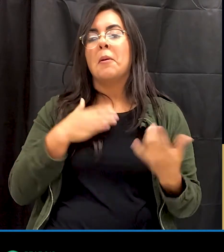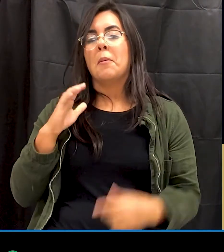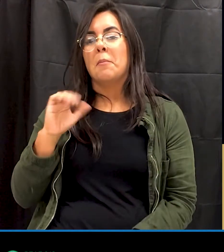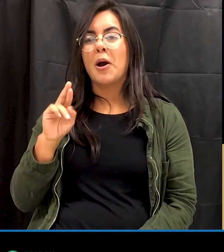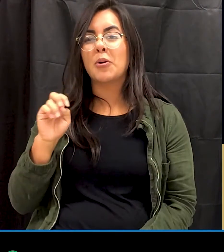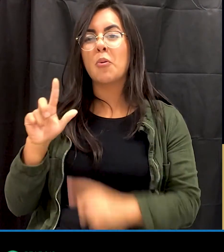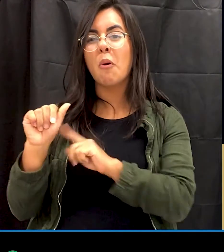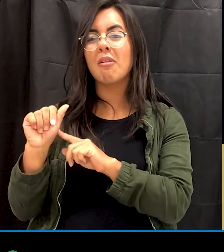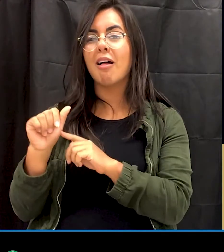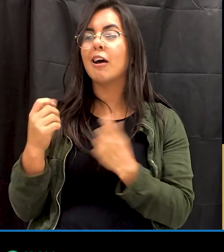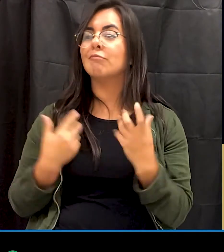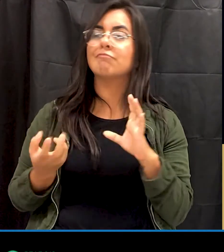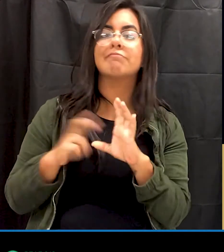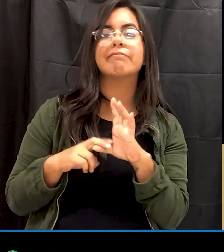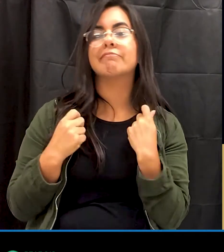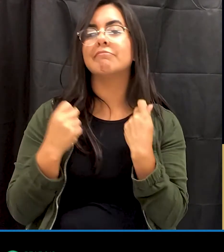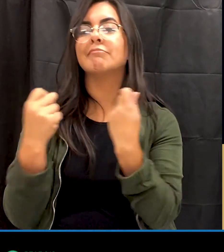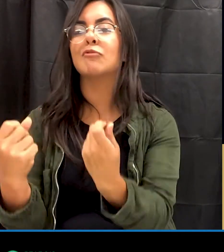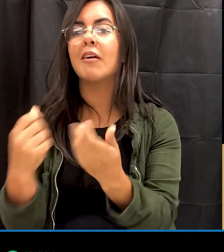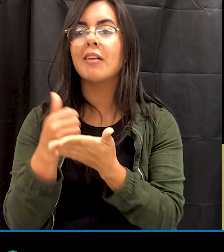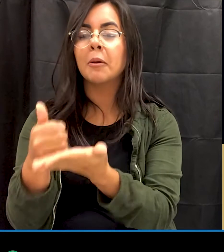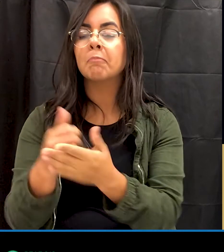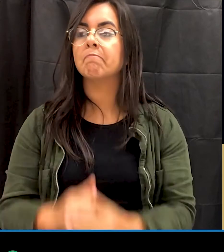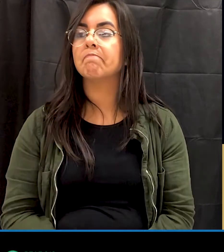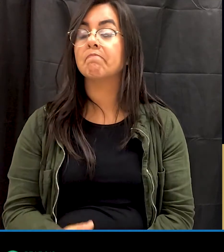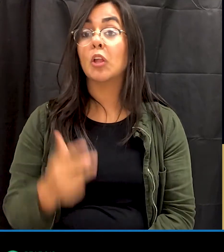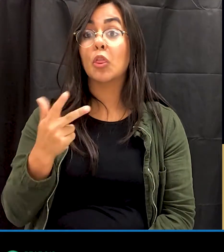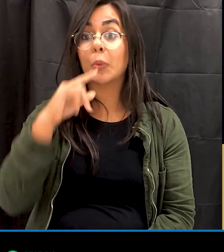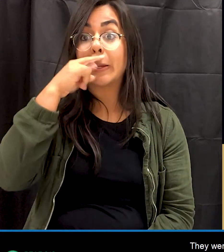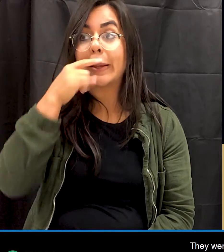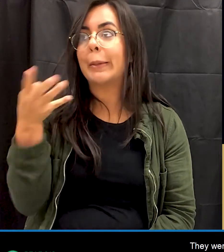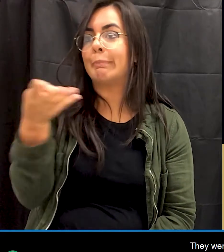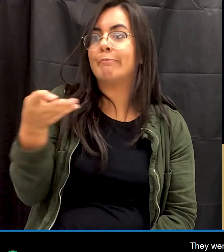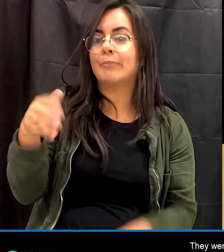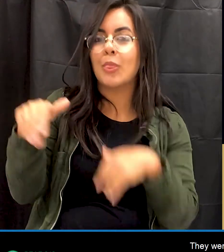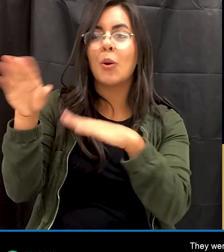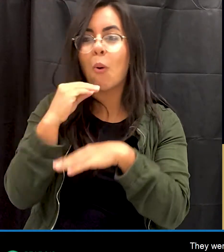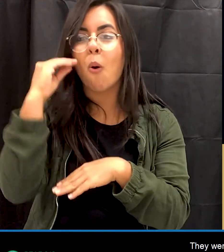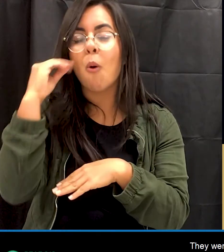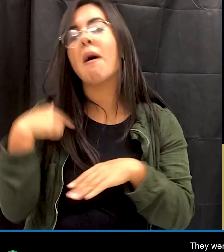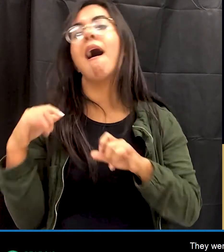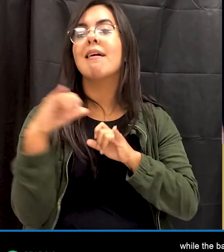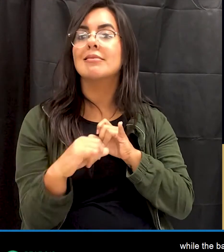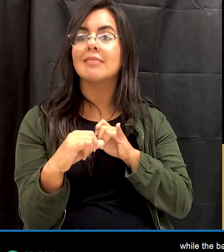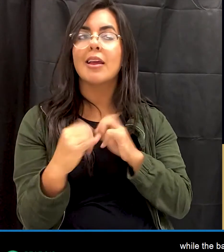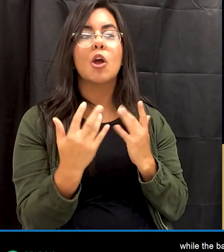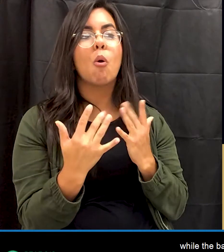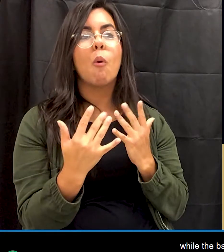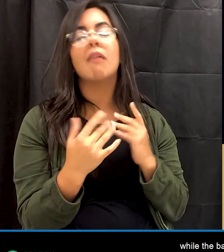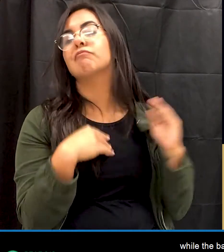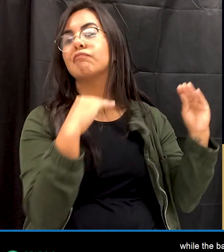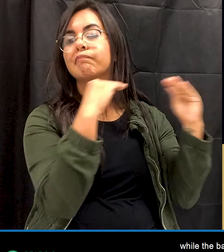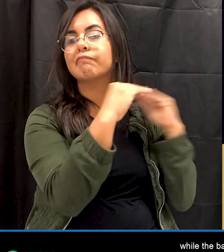and gave the keys to my wife. And she took the three kids and her. They went home and I stayed with the minivan while the